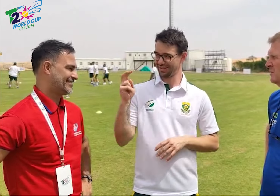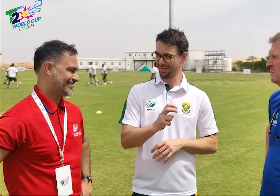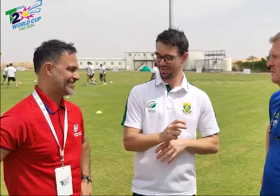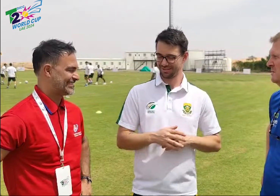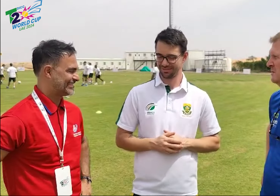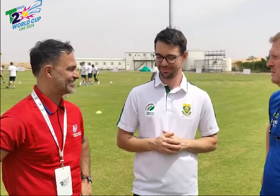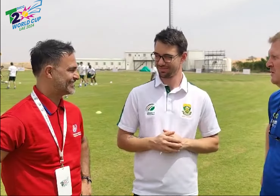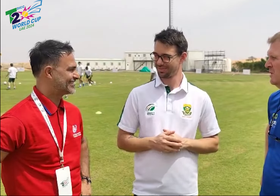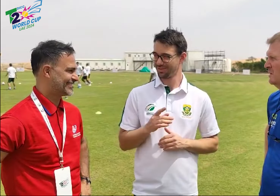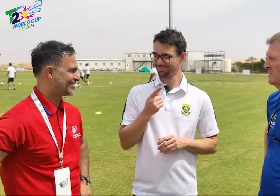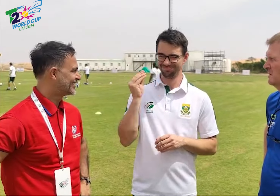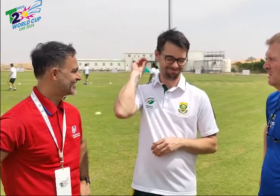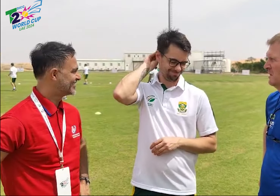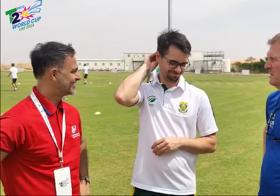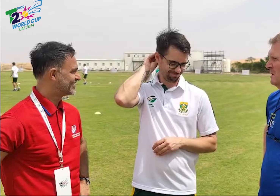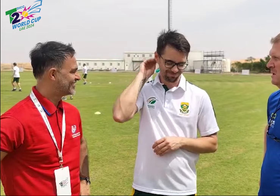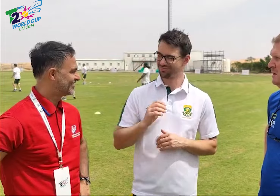that we need to get that right.